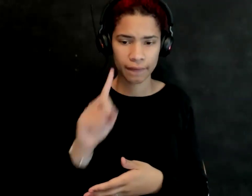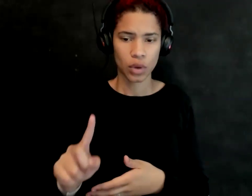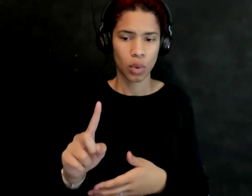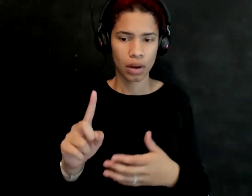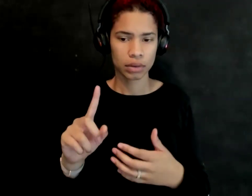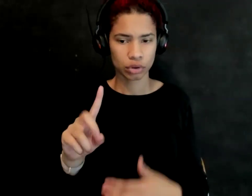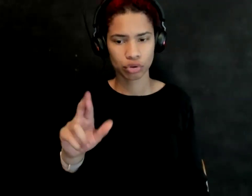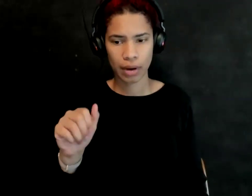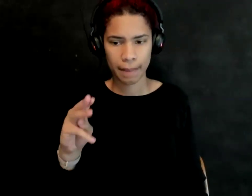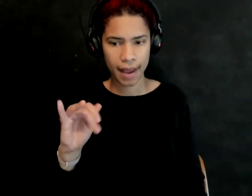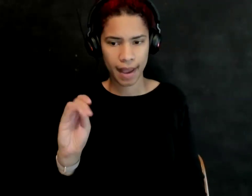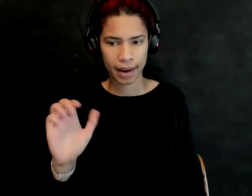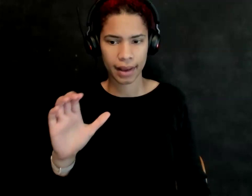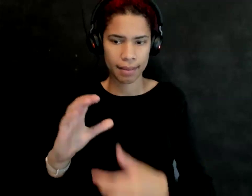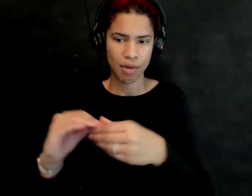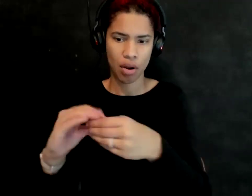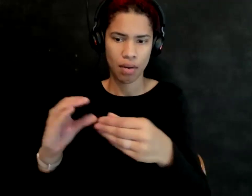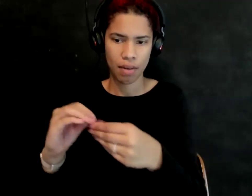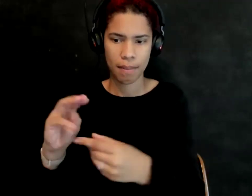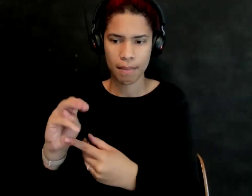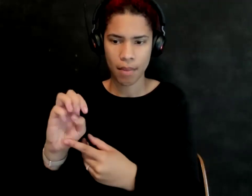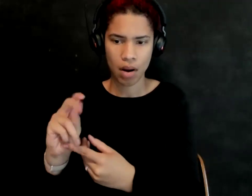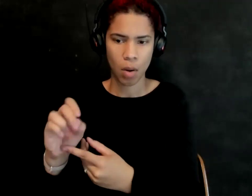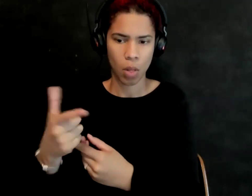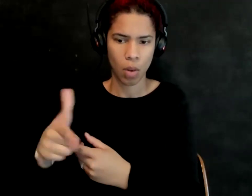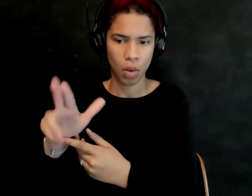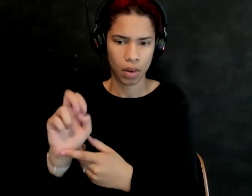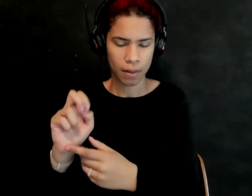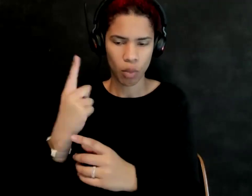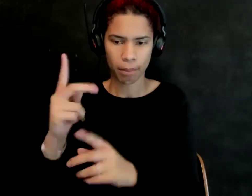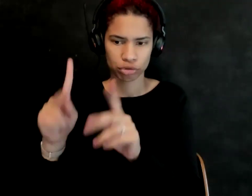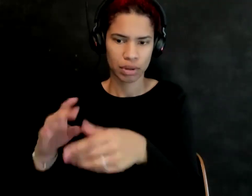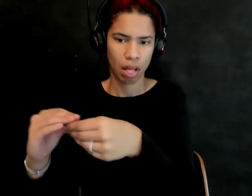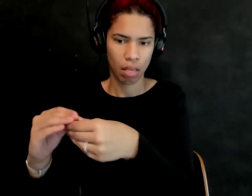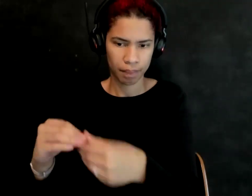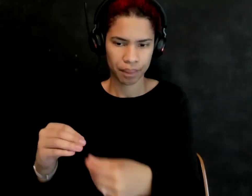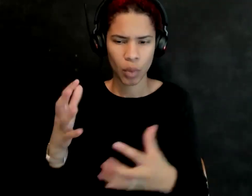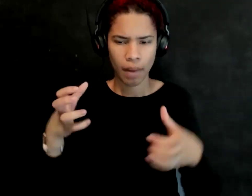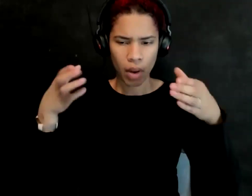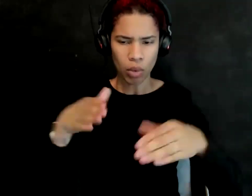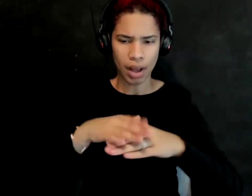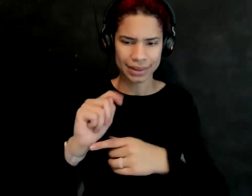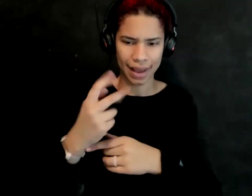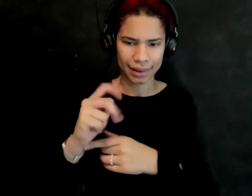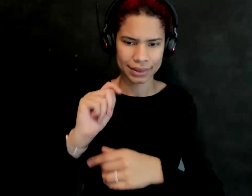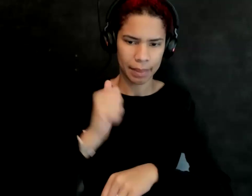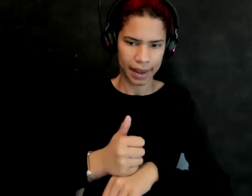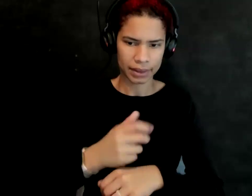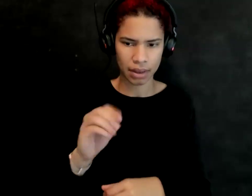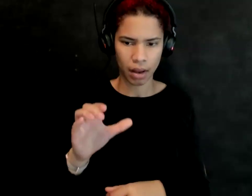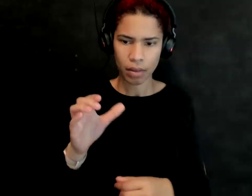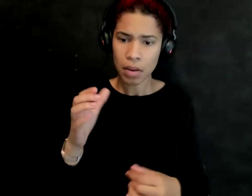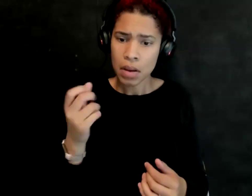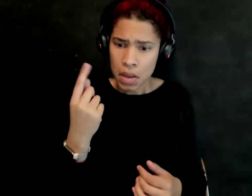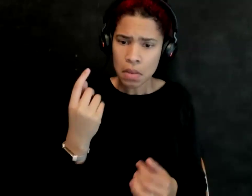So for this, you want to focus on text-based documents, because although many photographs, paintings, and images and